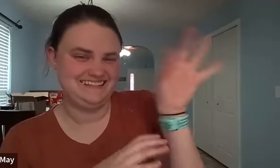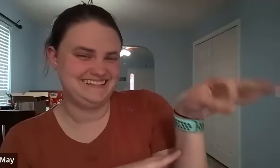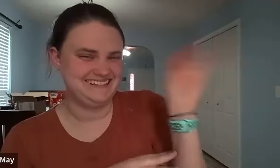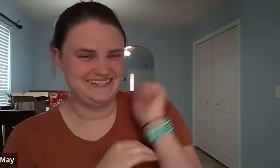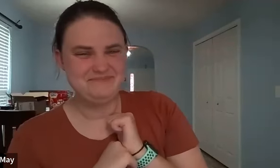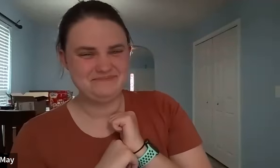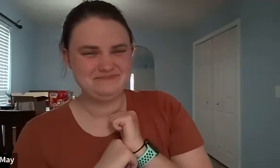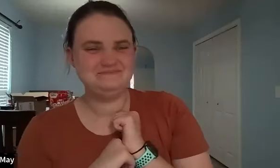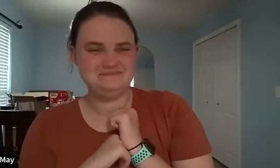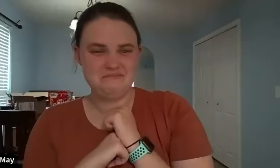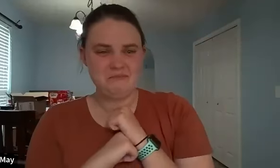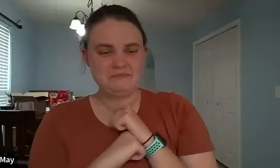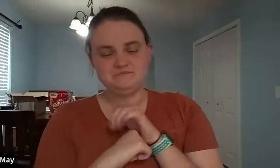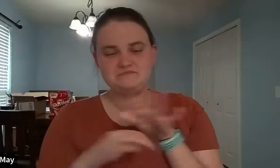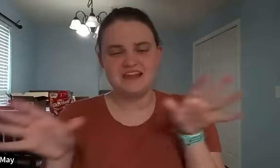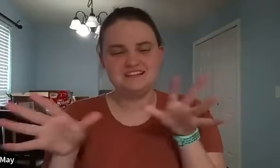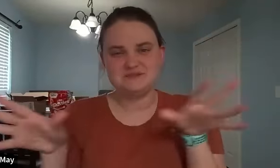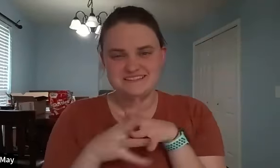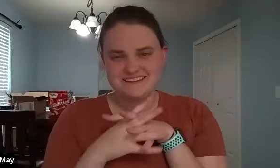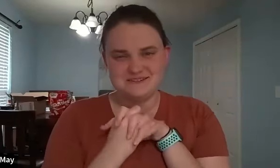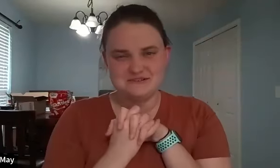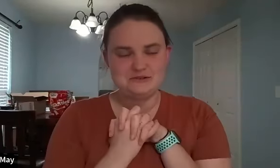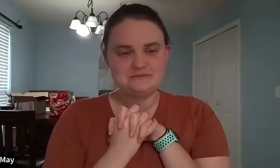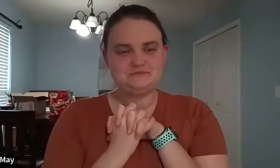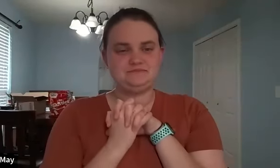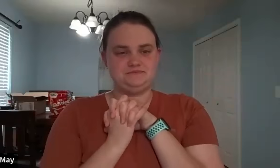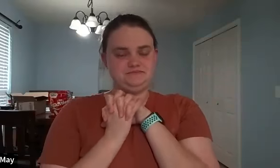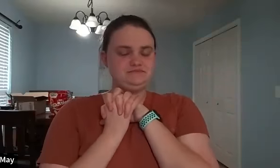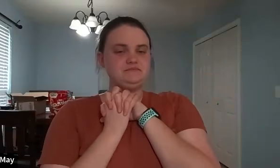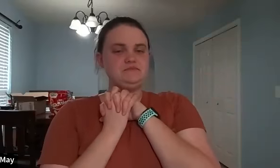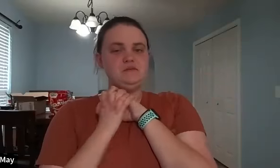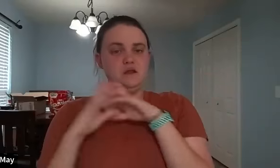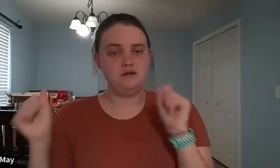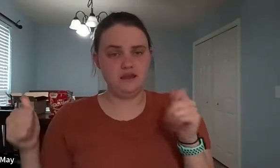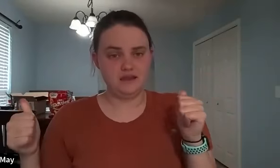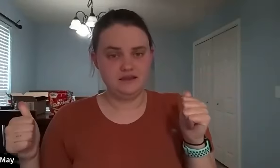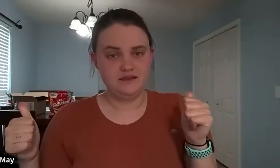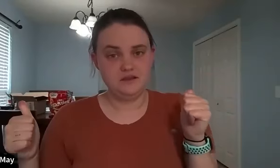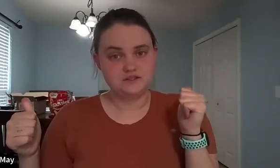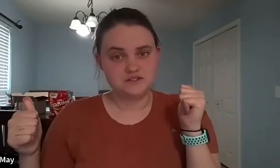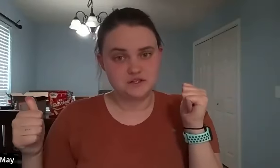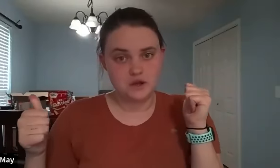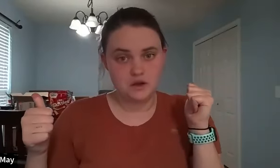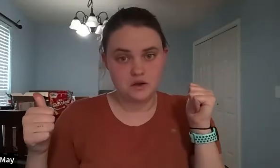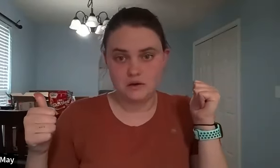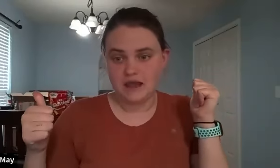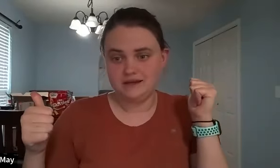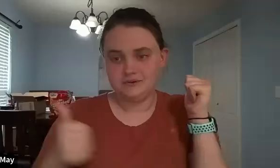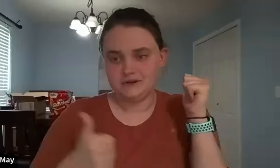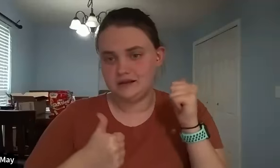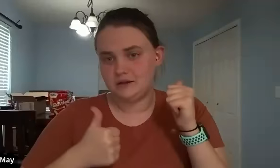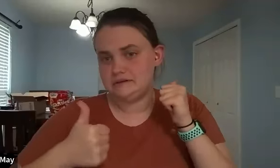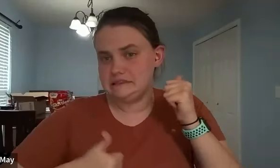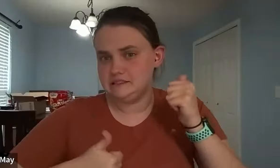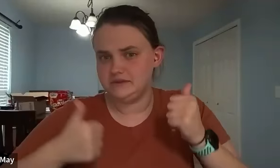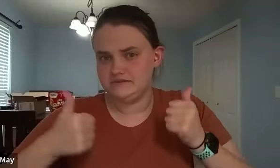99. Yep. I just always think that's so cool. Okay. So I know we're kind of going a little bit fast.